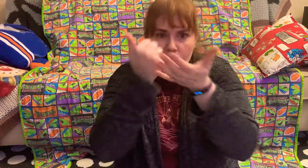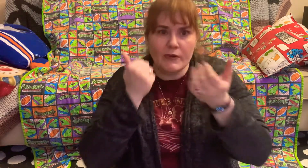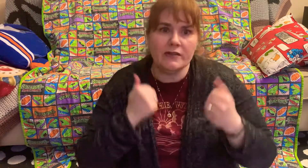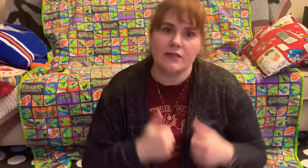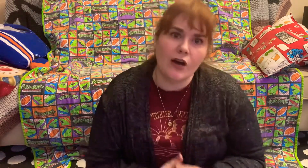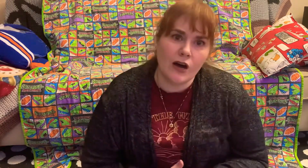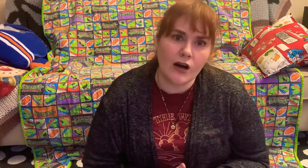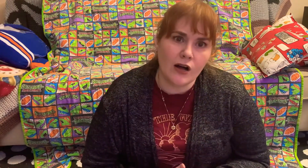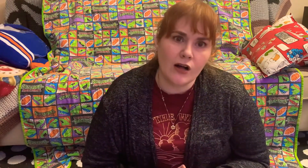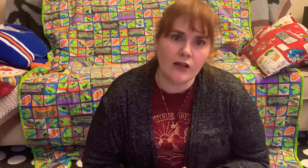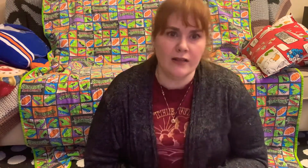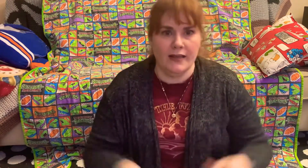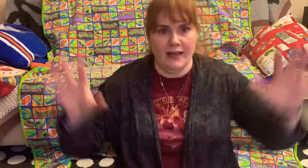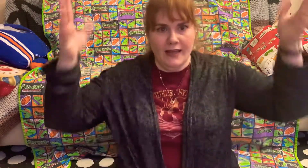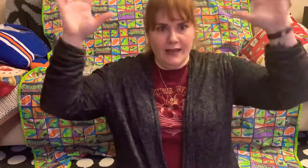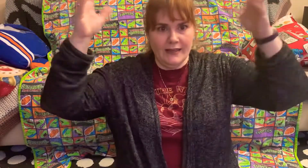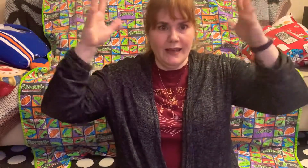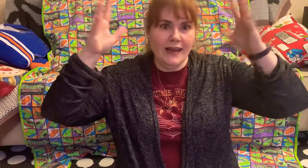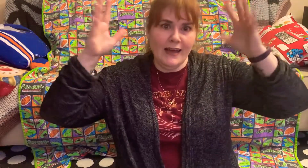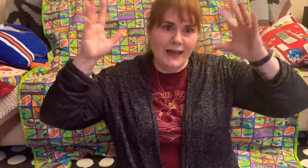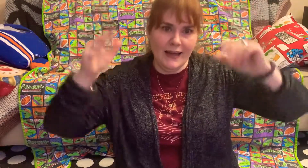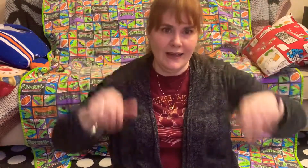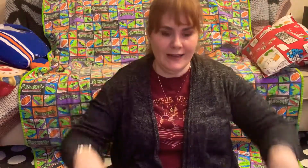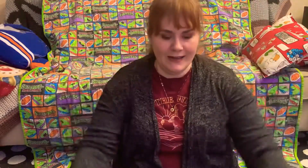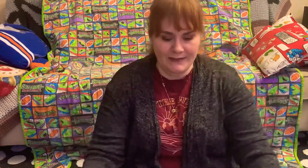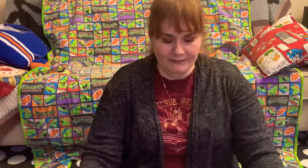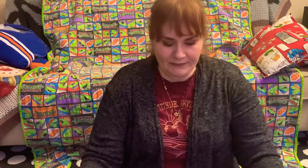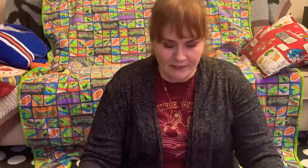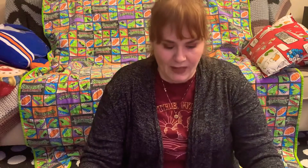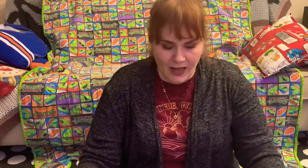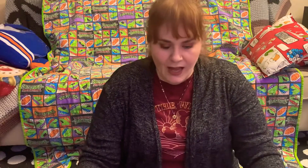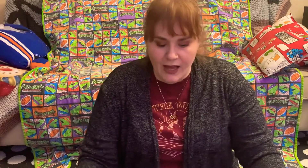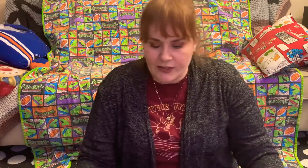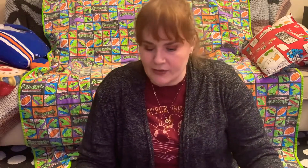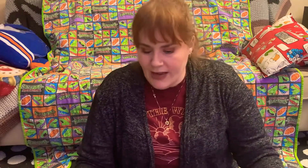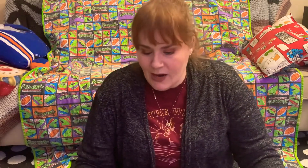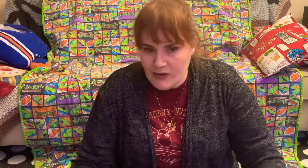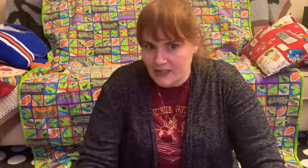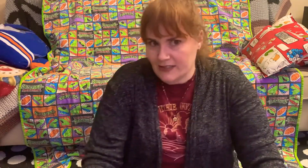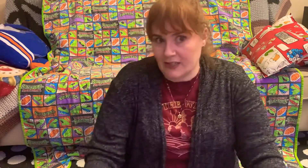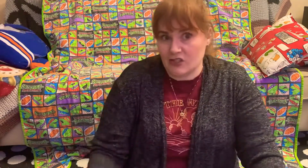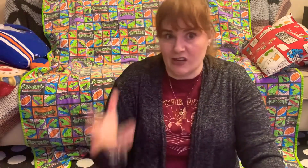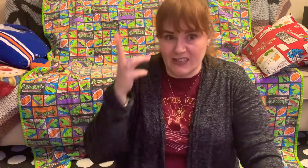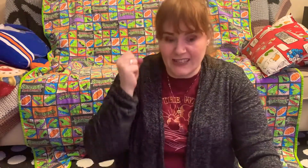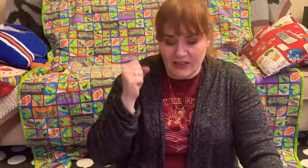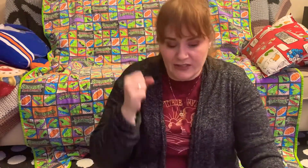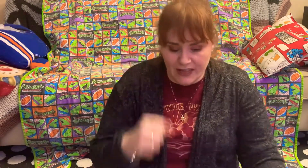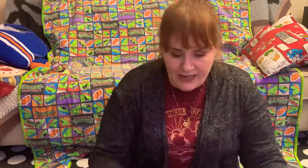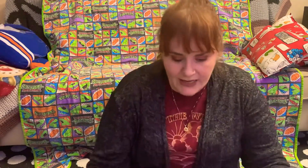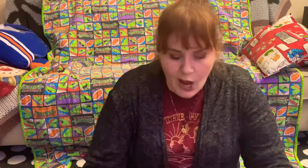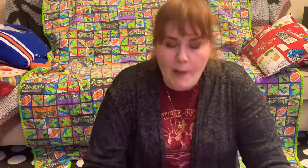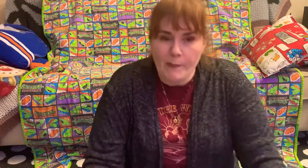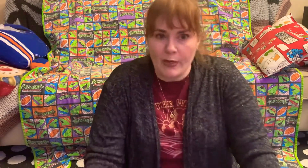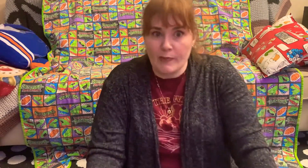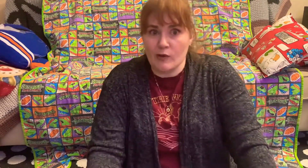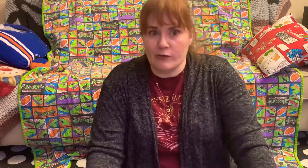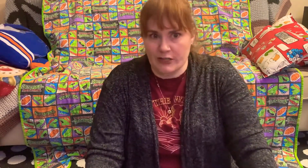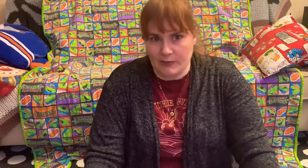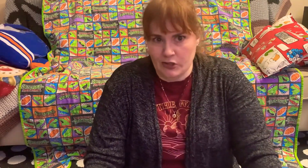us all. Yay! So now we're gonna sing a song that sounds like the Mulberry Bush song.